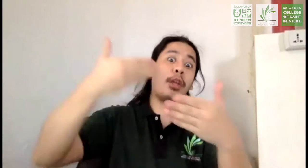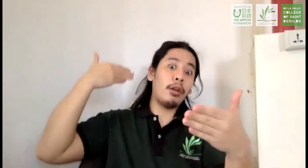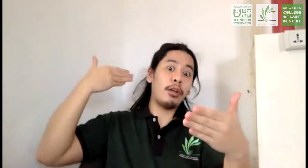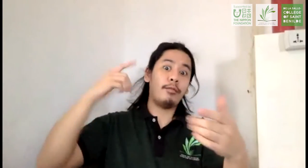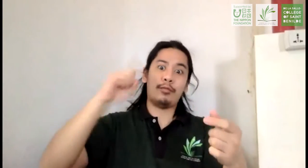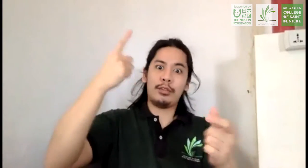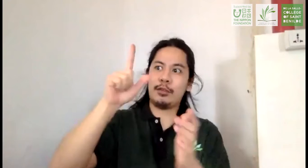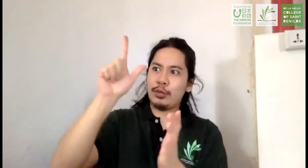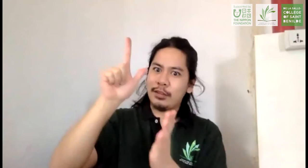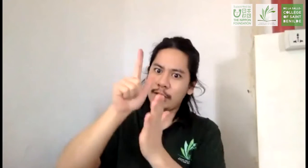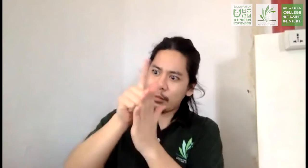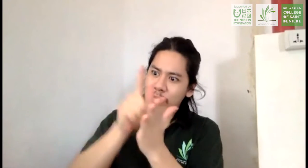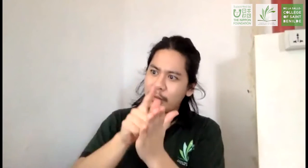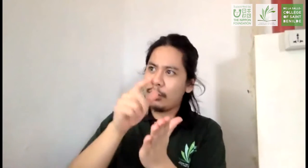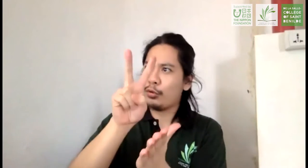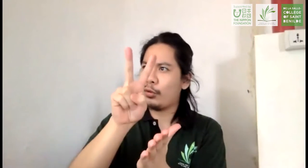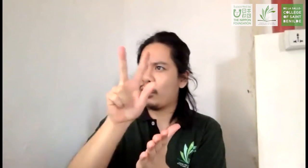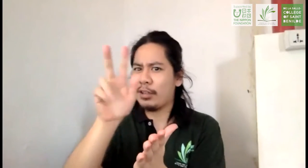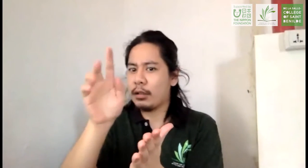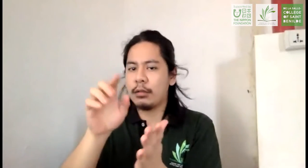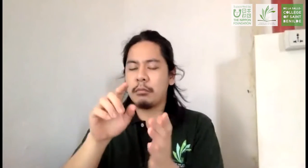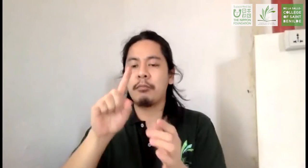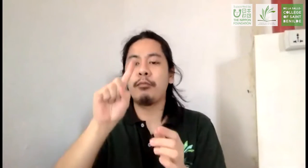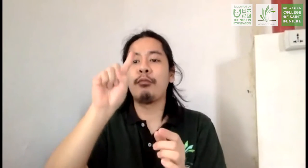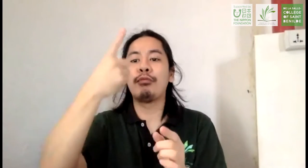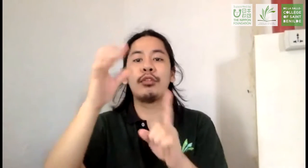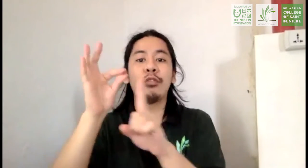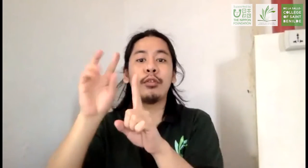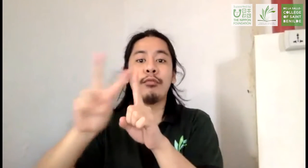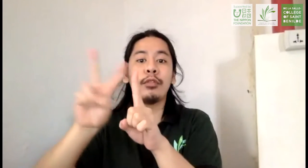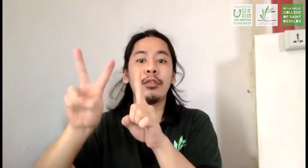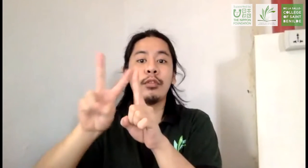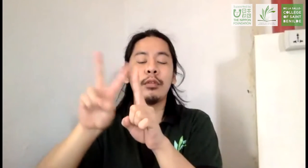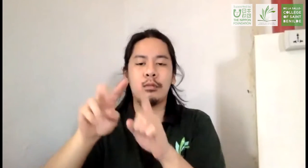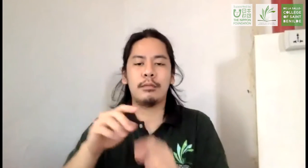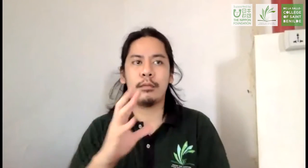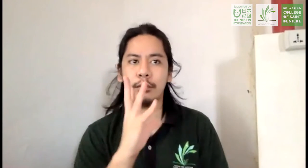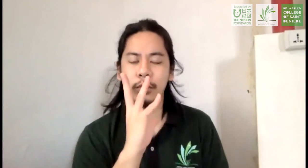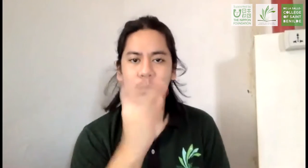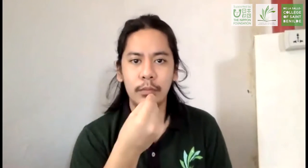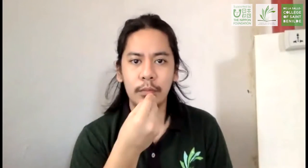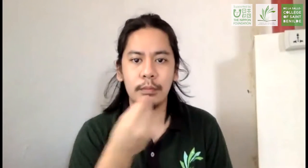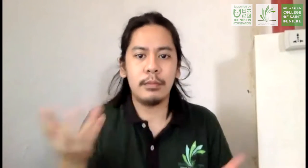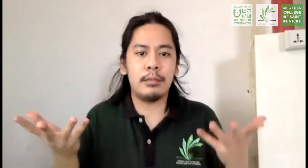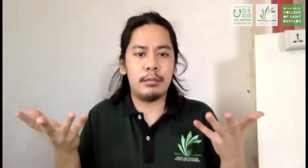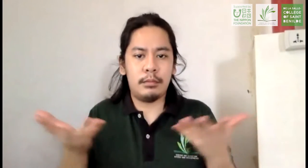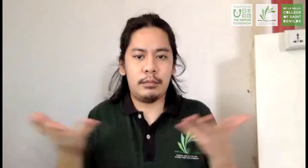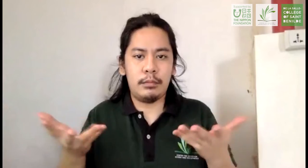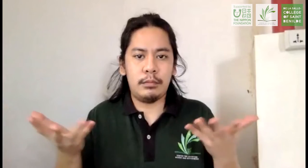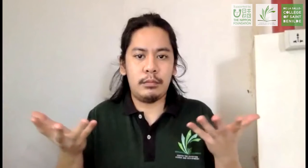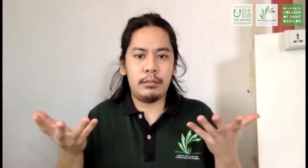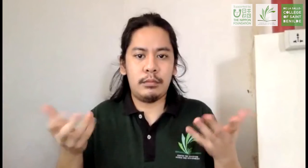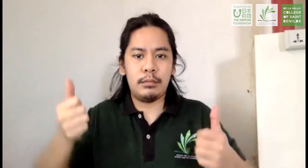It seems a little bit complicated because before, when we had lesson 2 to 3, in the vocab,